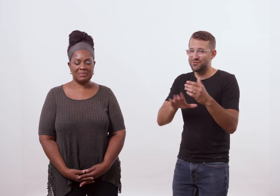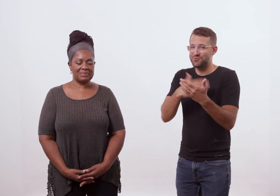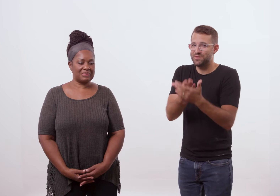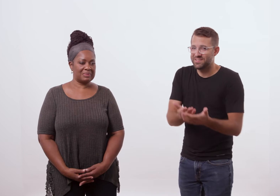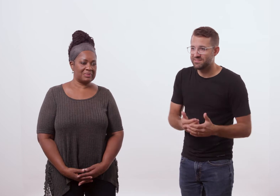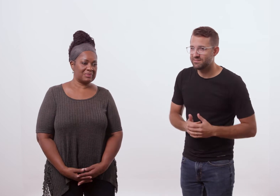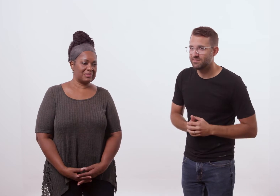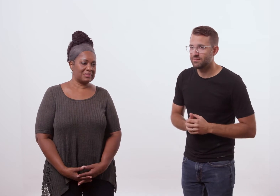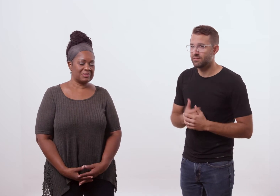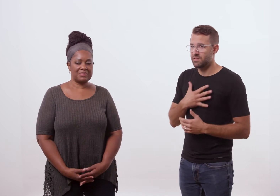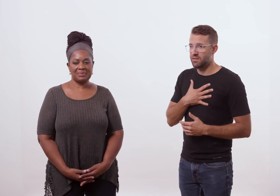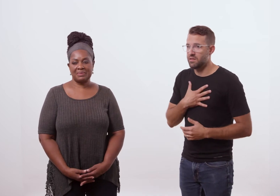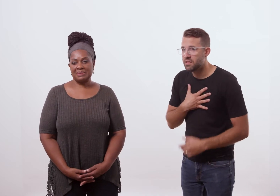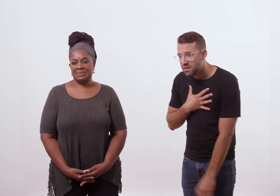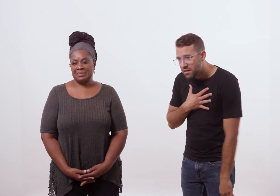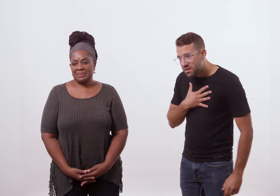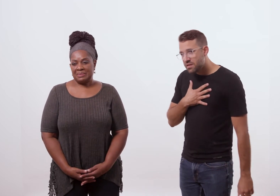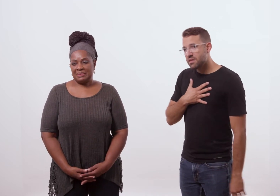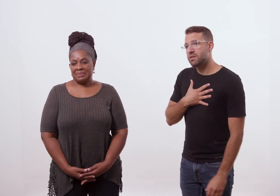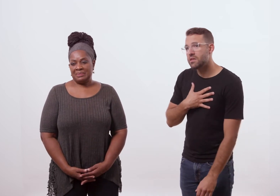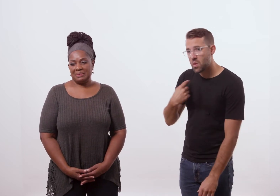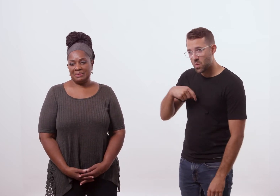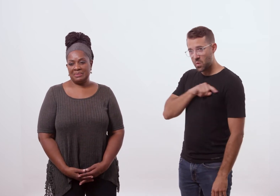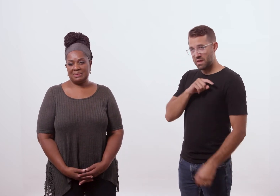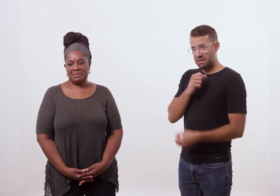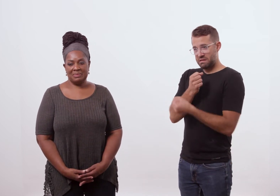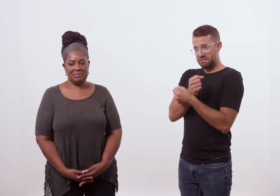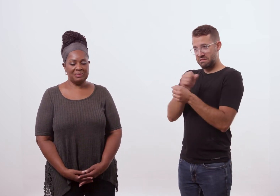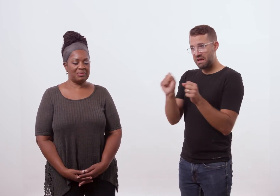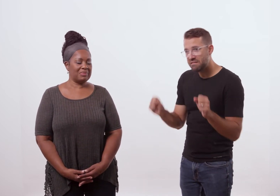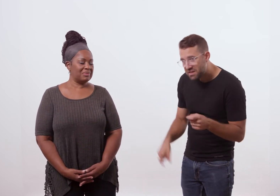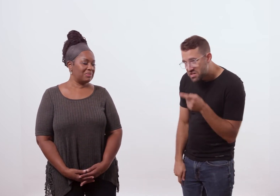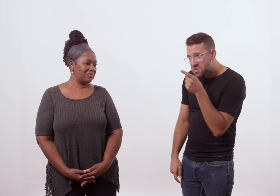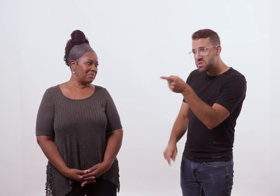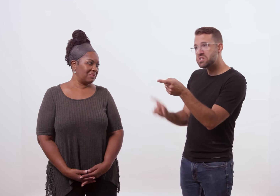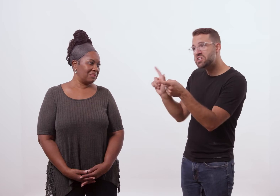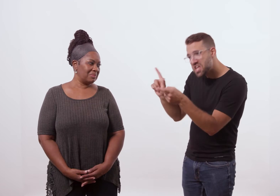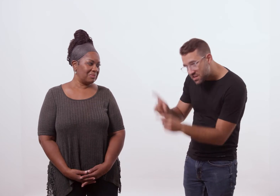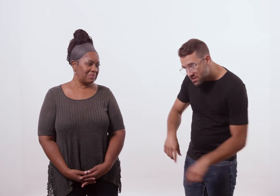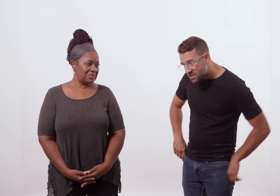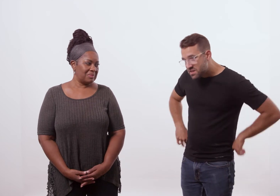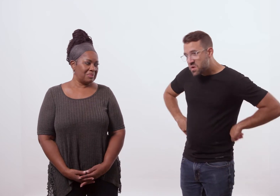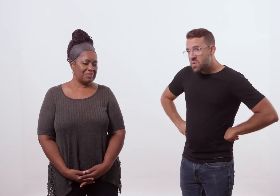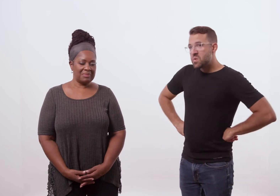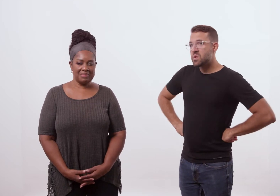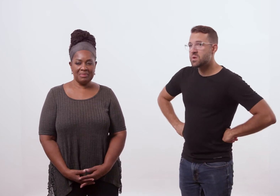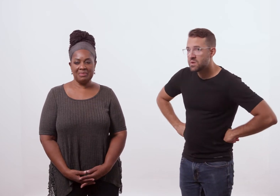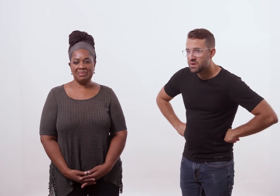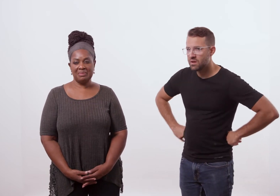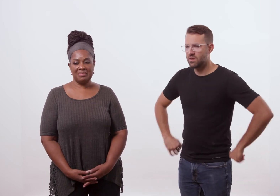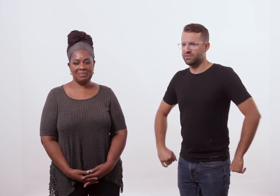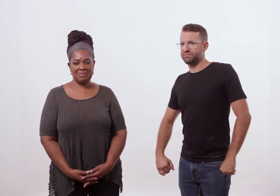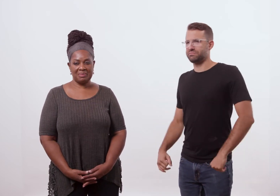We'll save you, Lita. All right, come on now. Let's go see what your elder has to say about